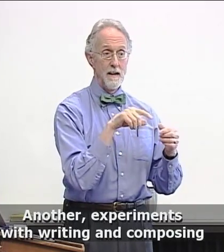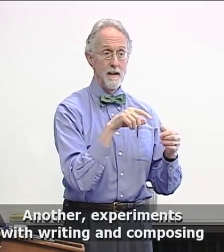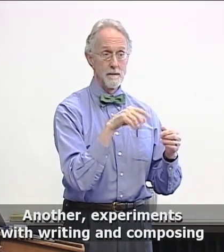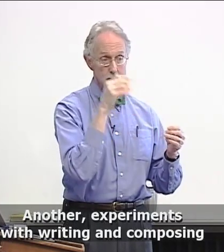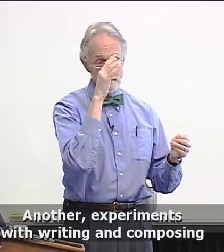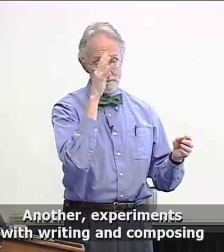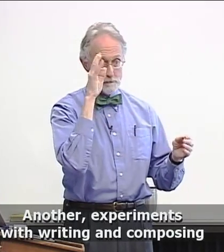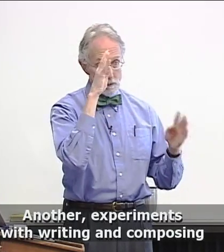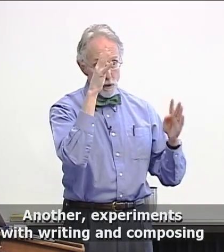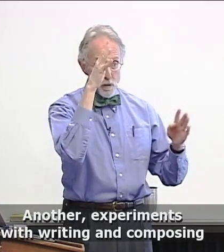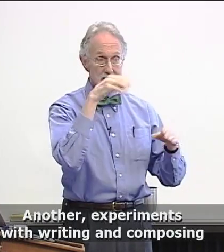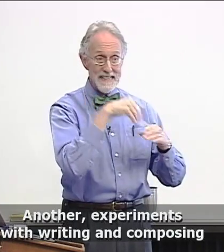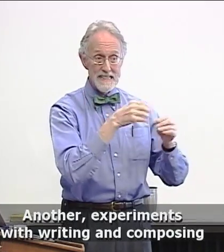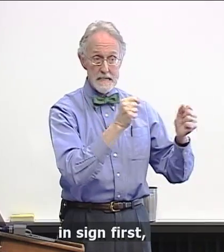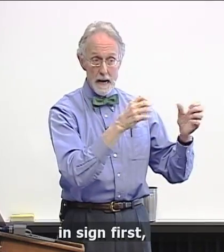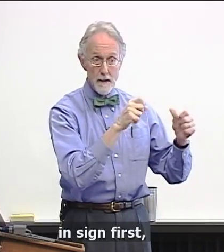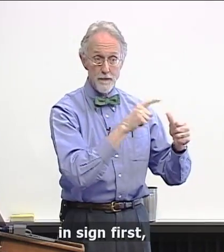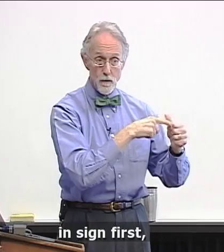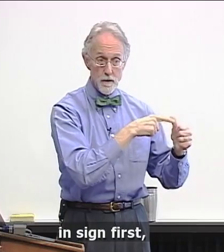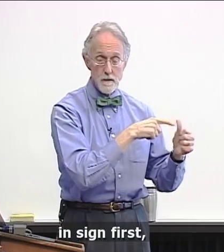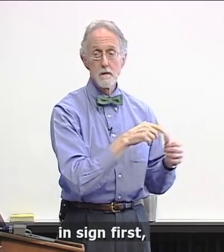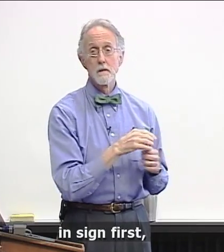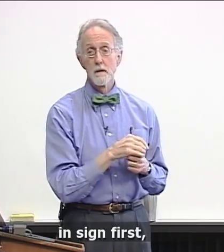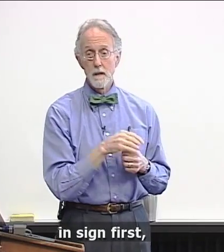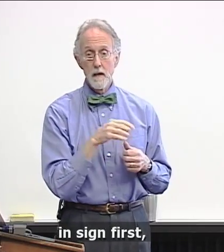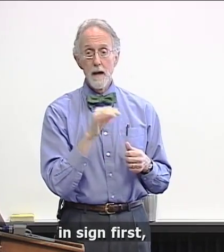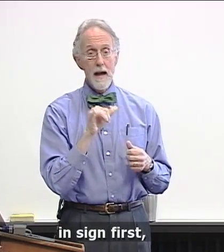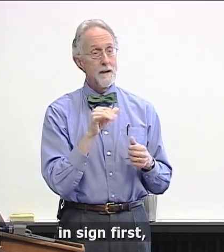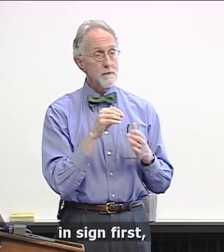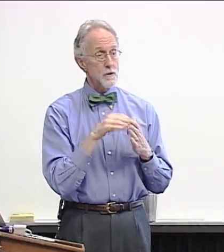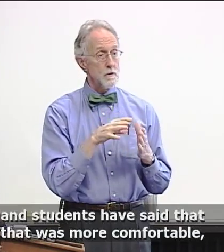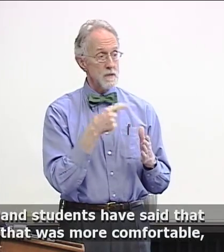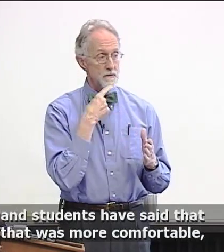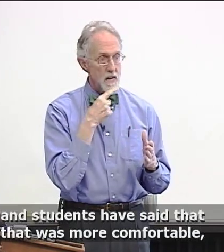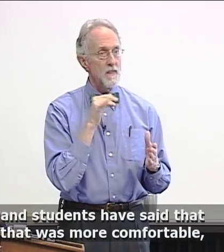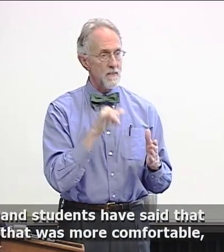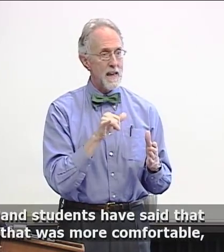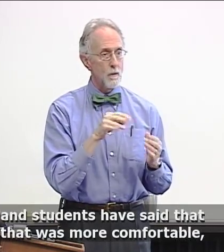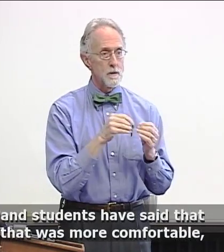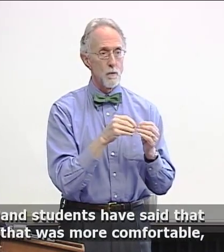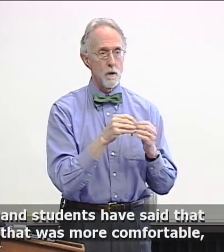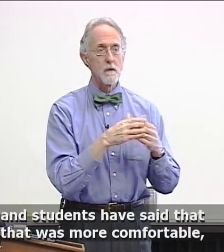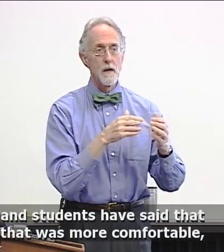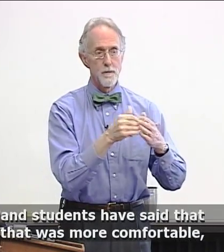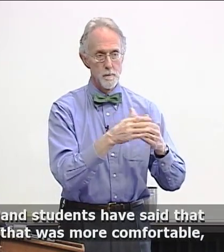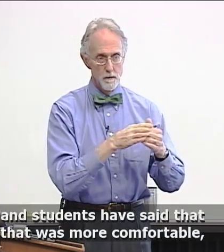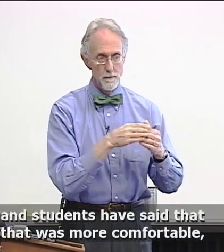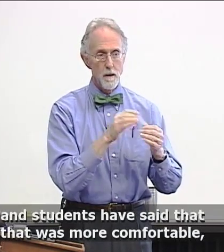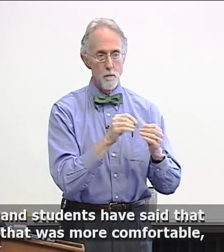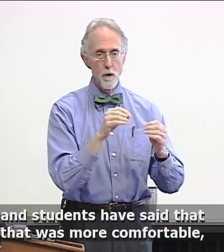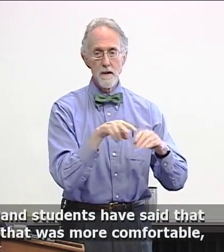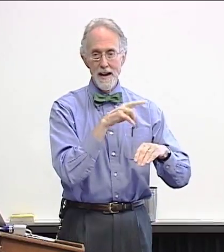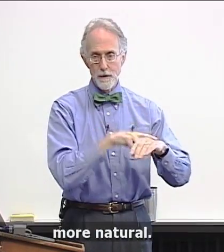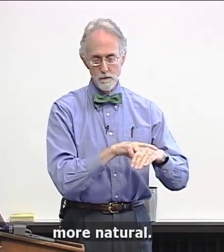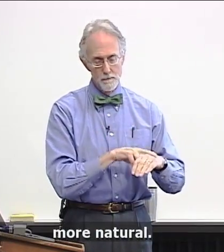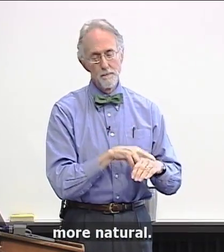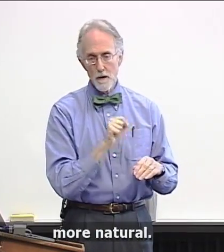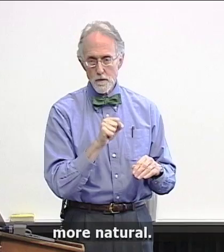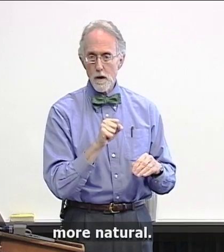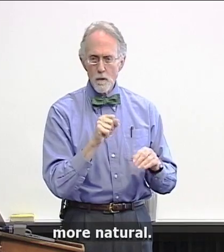and composing in sign first. And students have said that that was more comfortable, more natural. So we